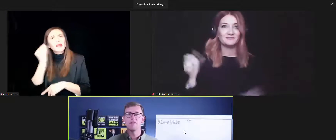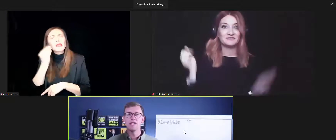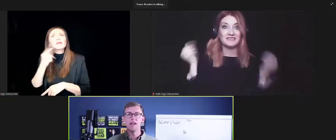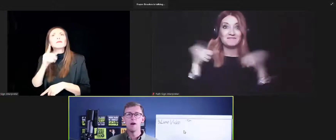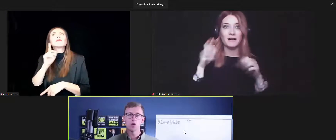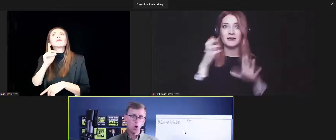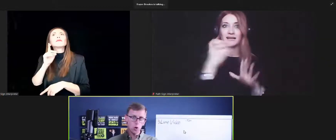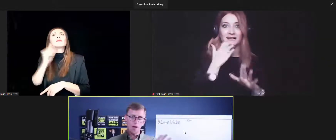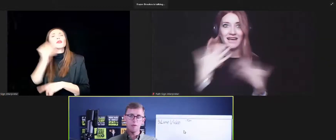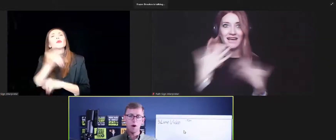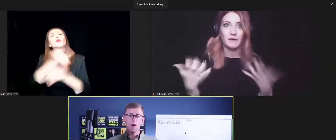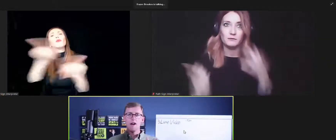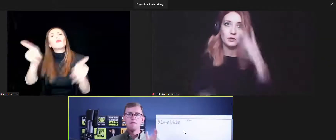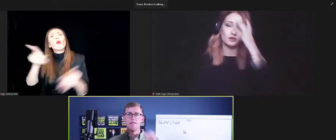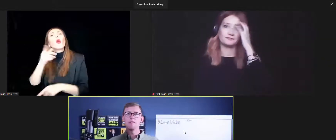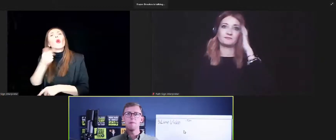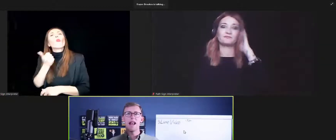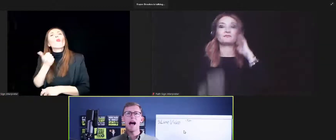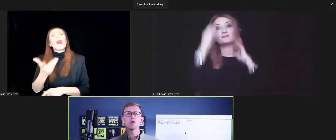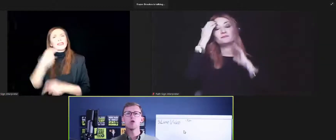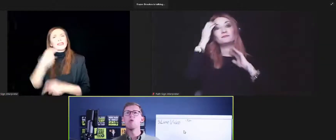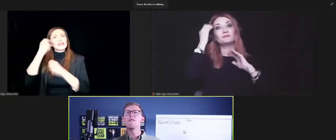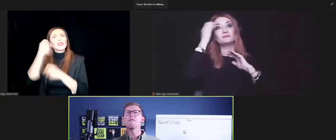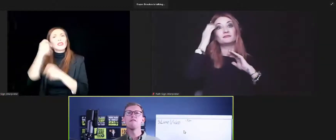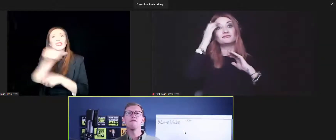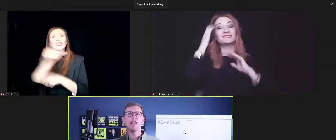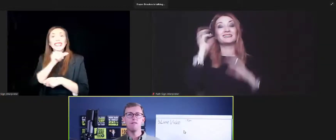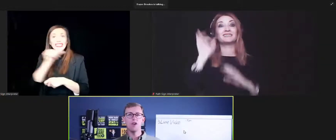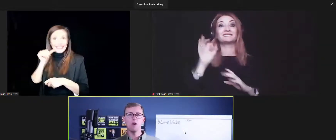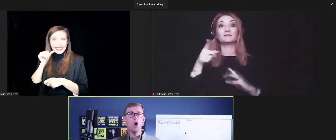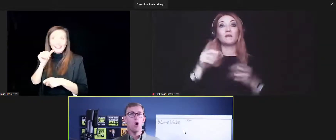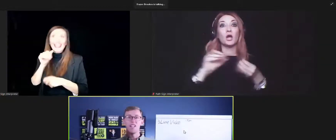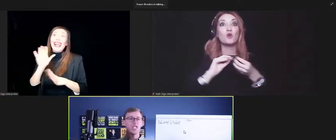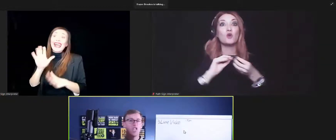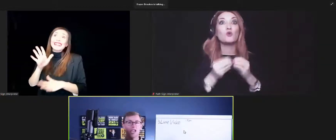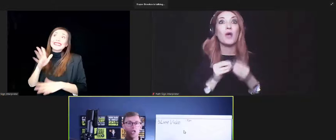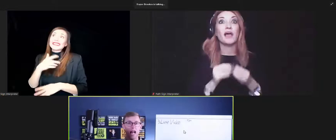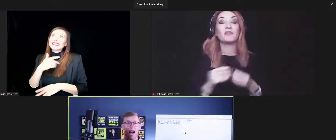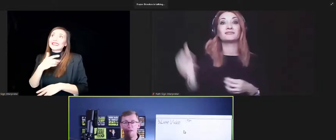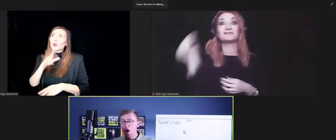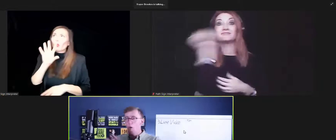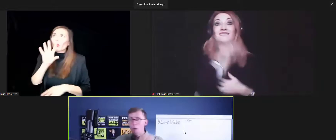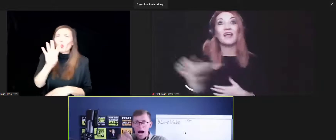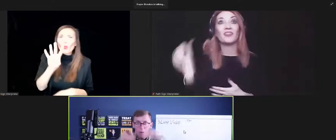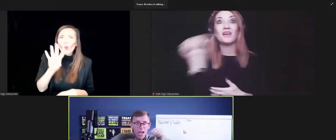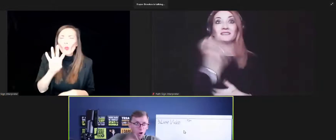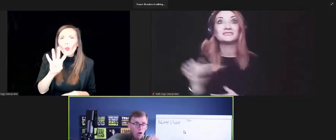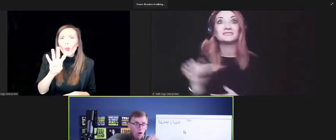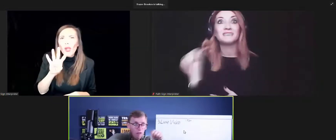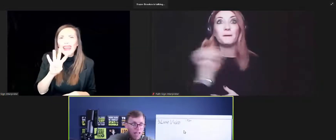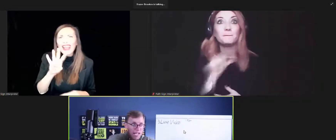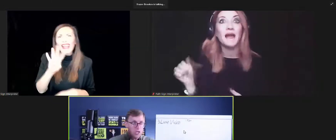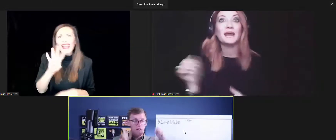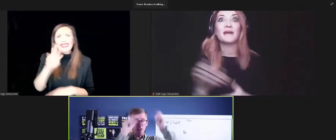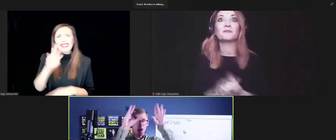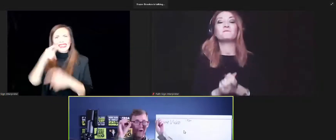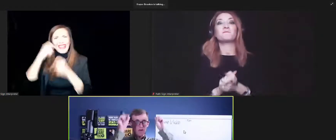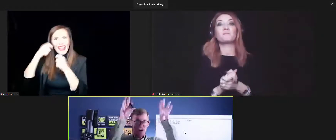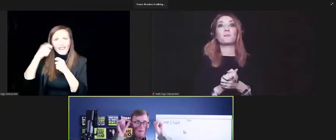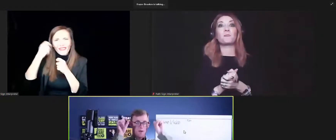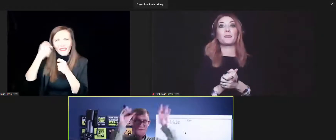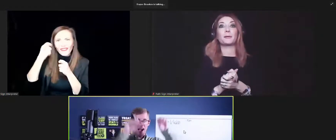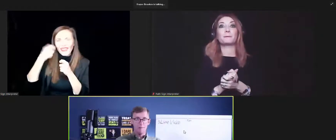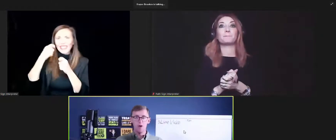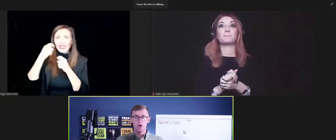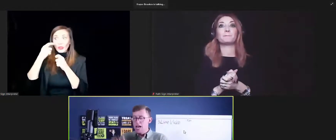15-minute videos all the way through for them to be an absolute raving fan of you. When's the next live? Wow, I love this. Fire emoji, fire